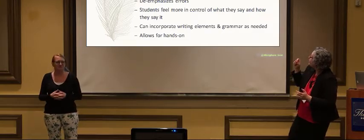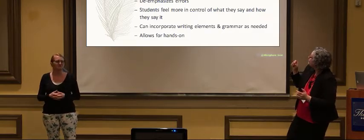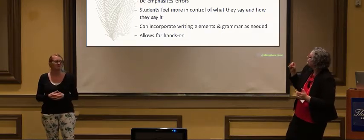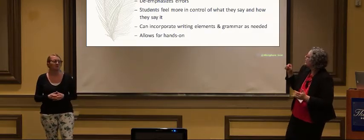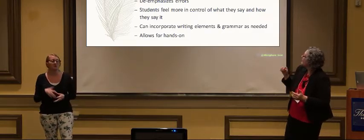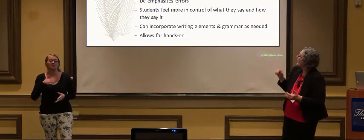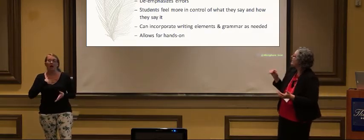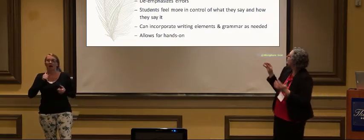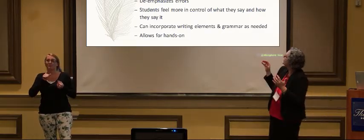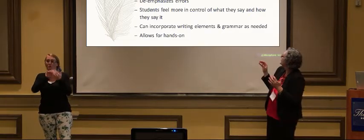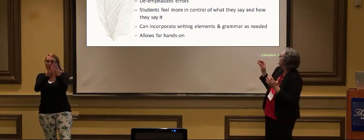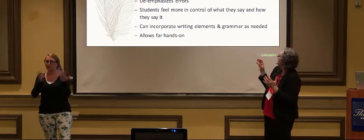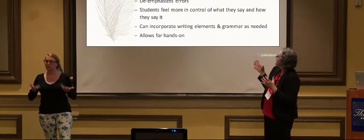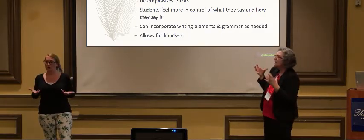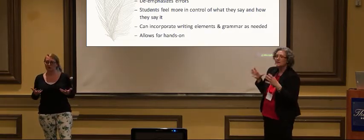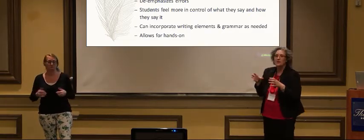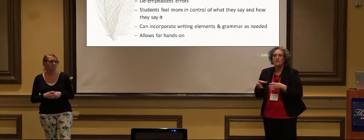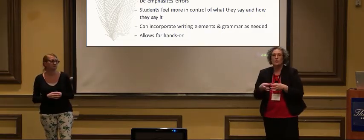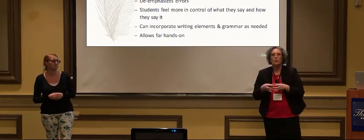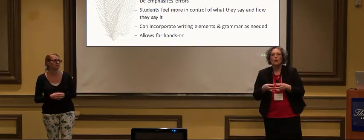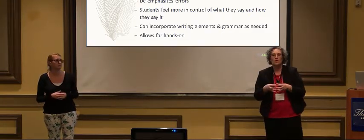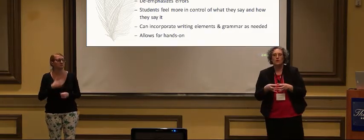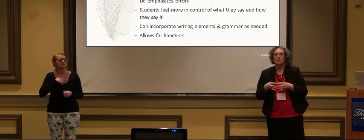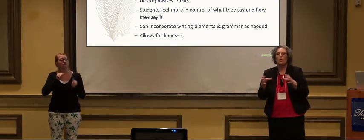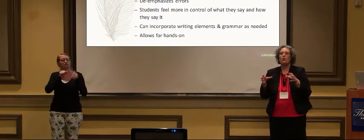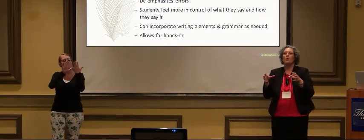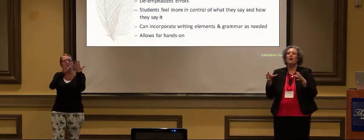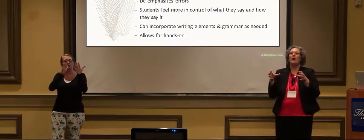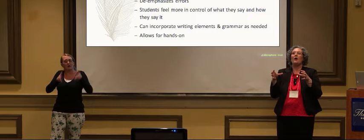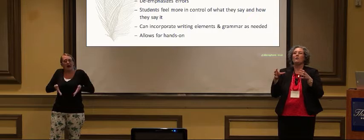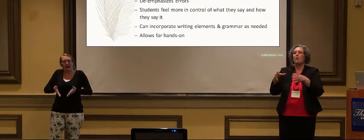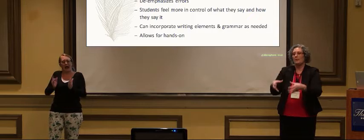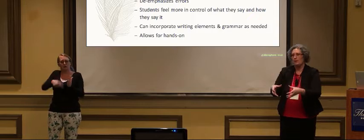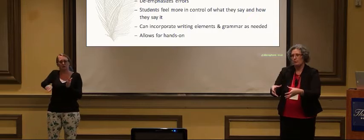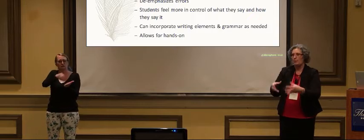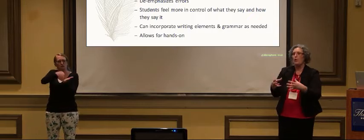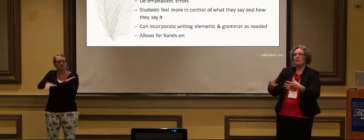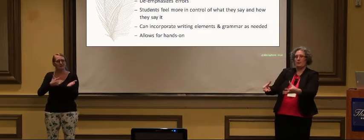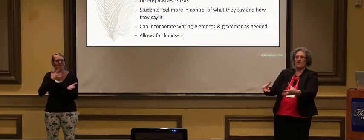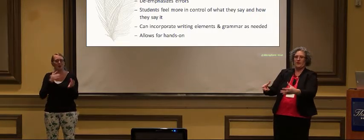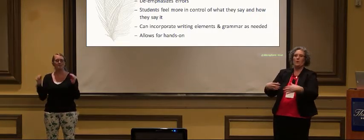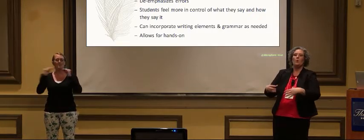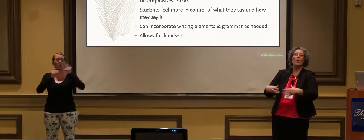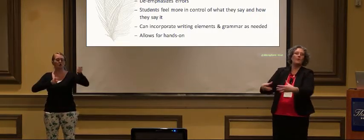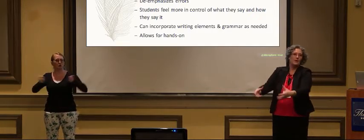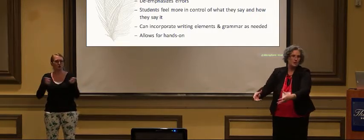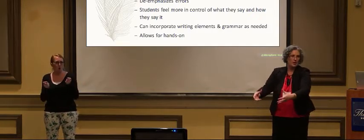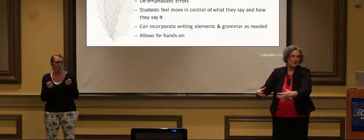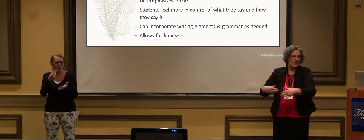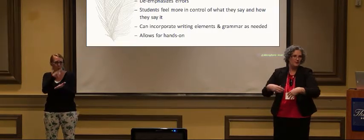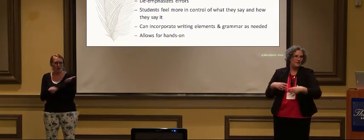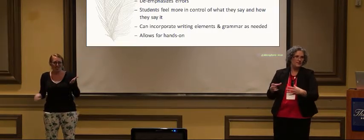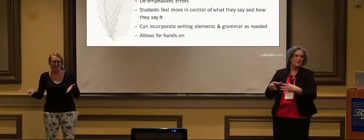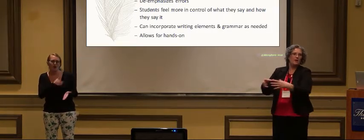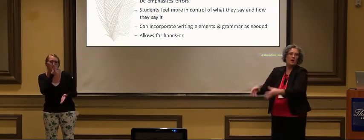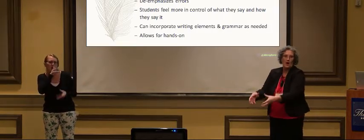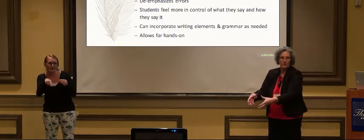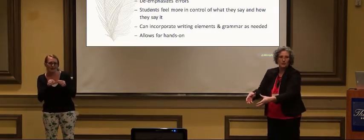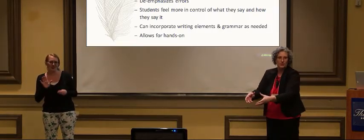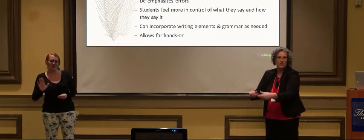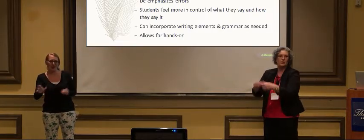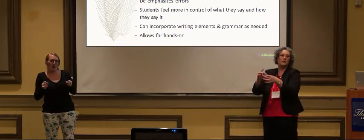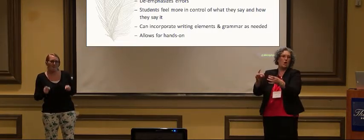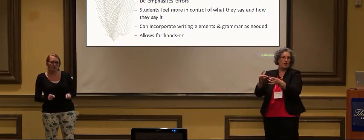My approach allows kids to feel more control of what they're presenting, what they're talking about. This is